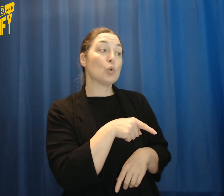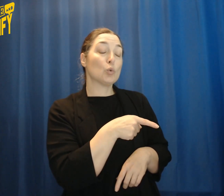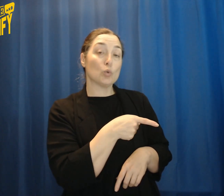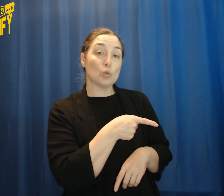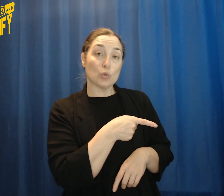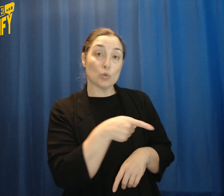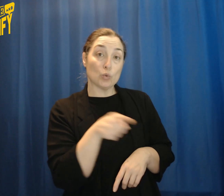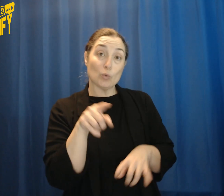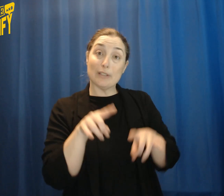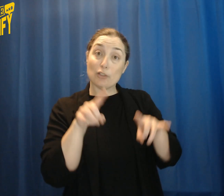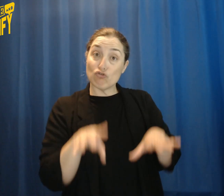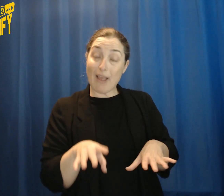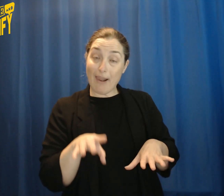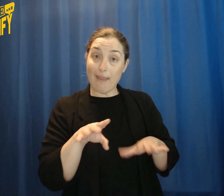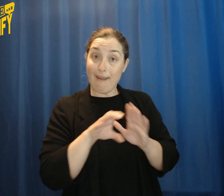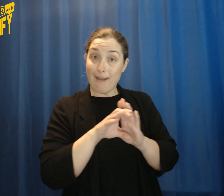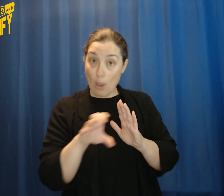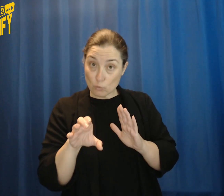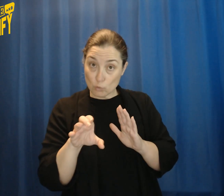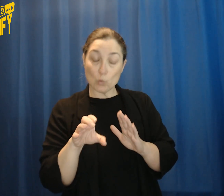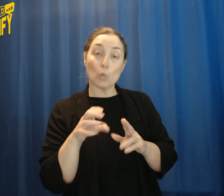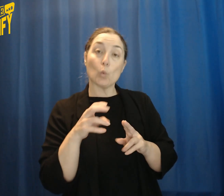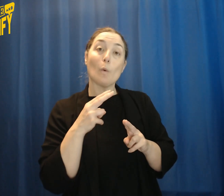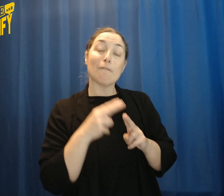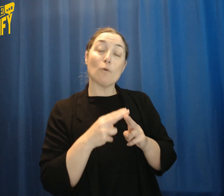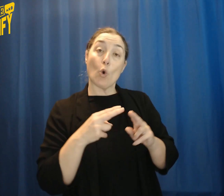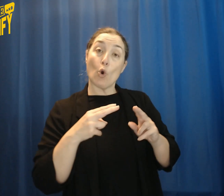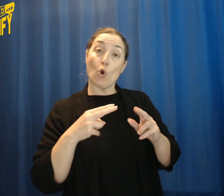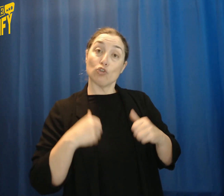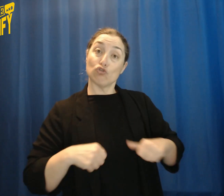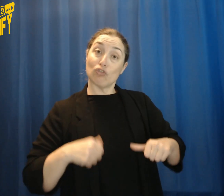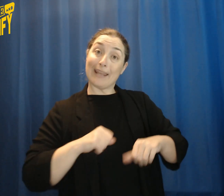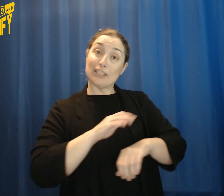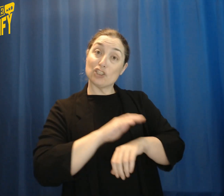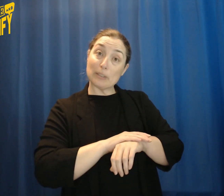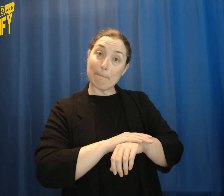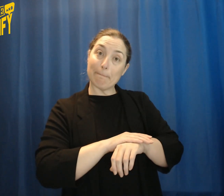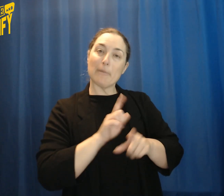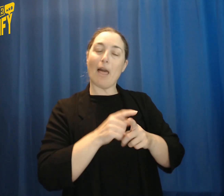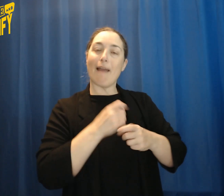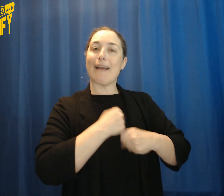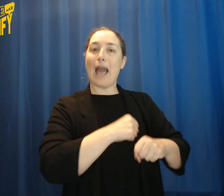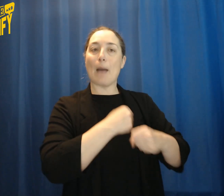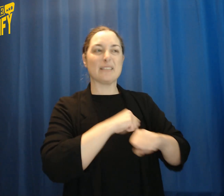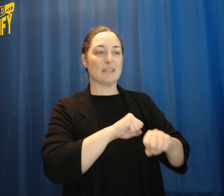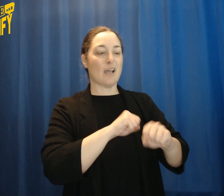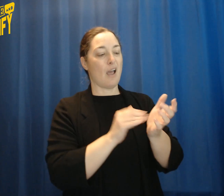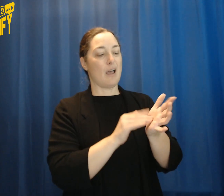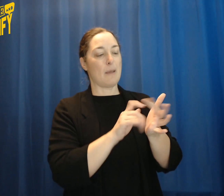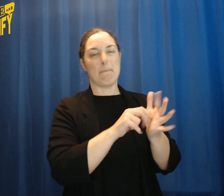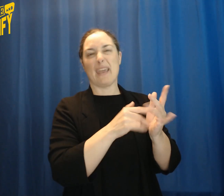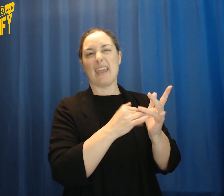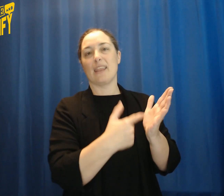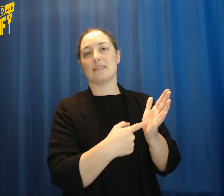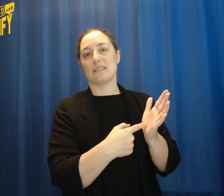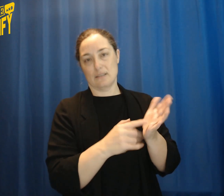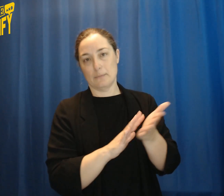Council for a trainee carpenter mechanist, which mechanist is a stagehand, but in Australia they're called